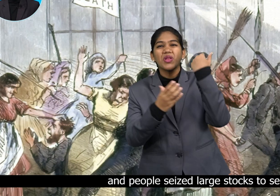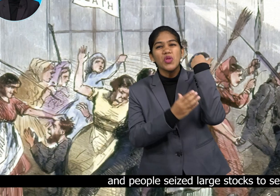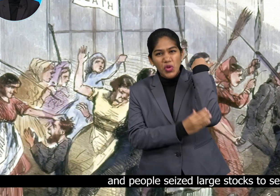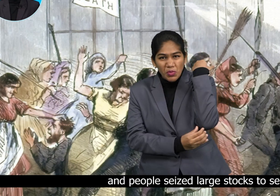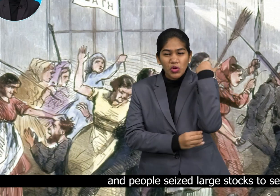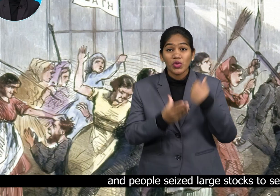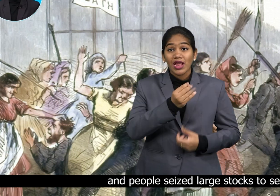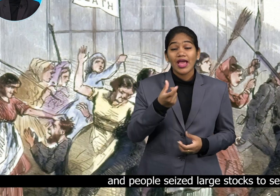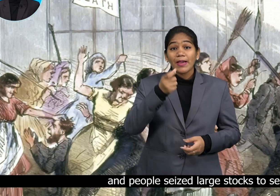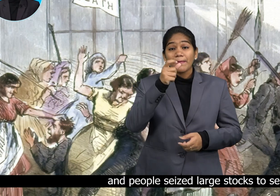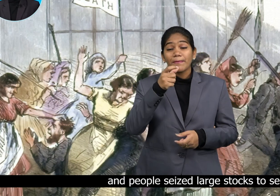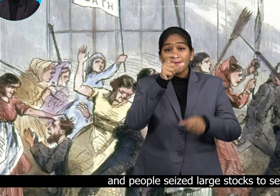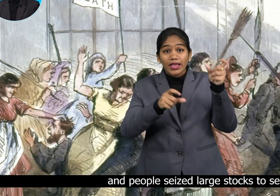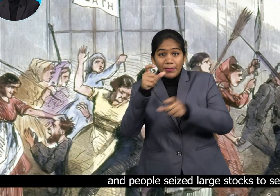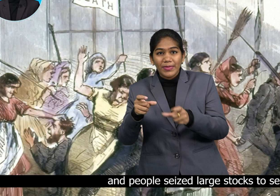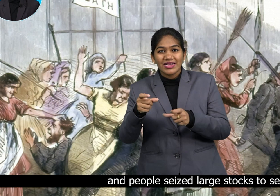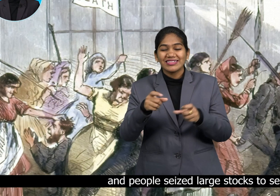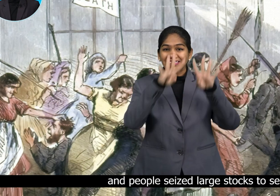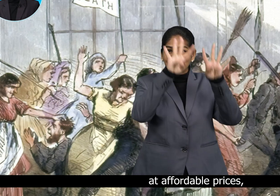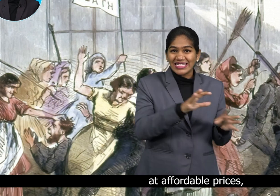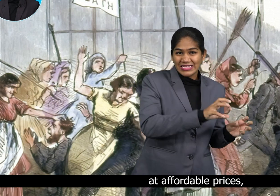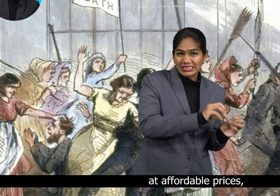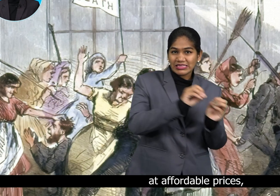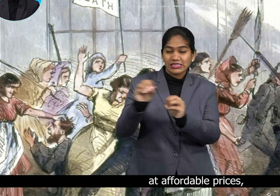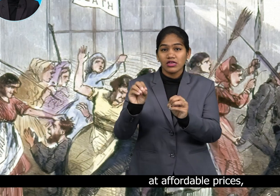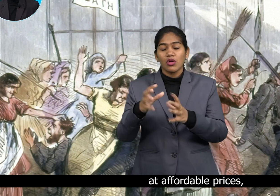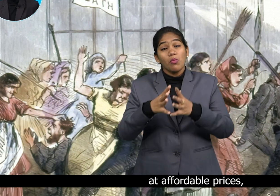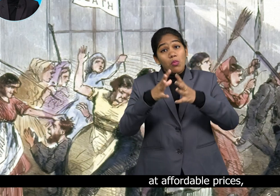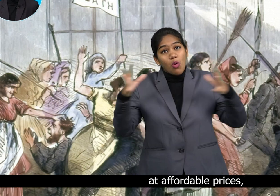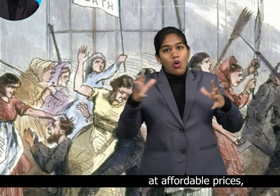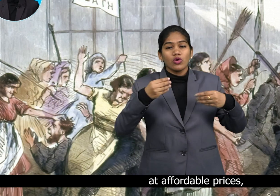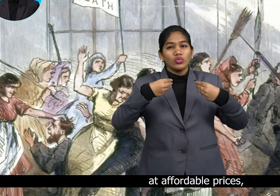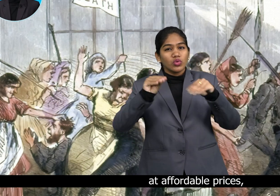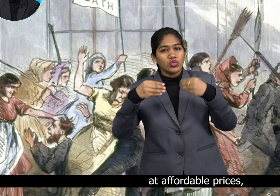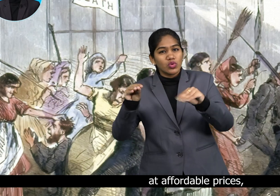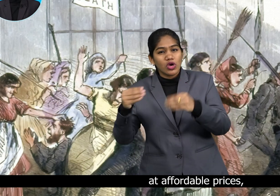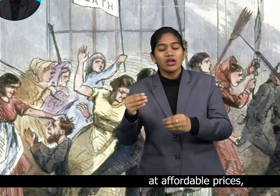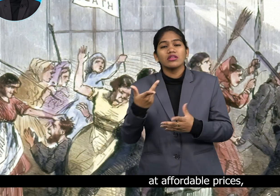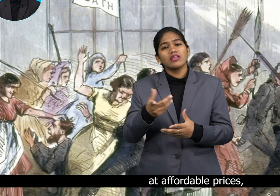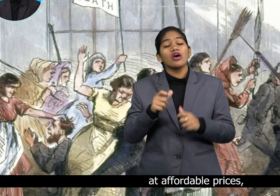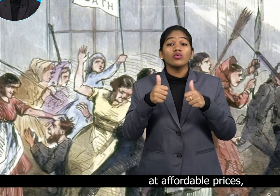and people seized large stocks to sell at affordable prices.